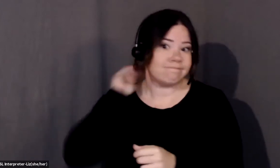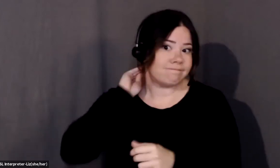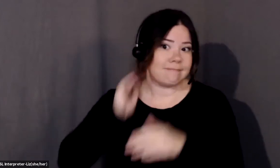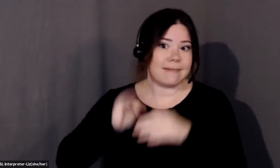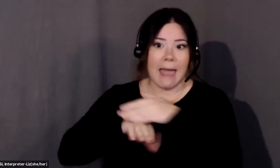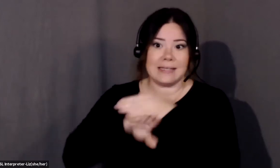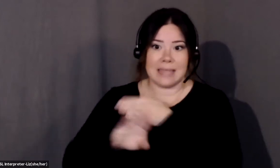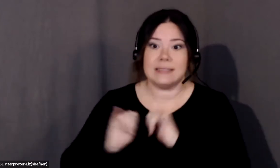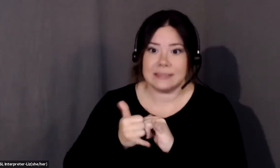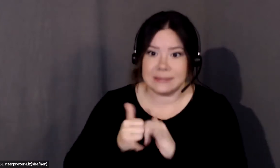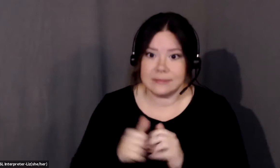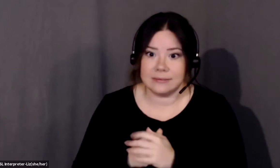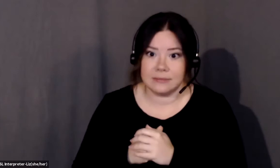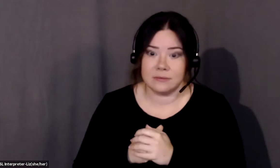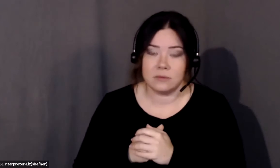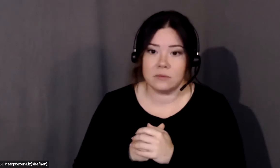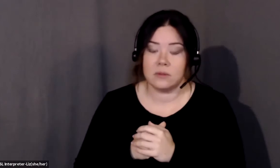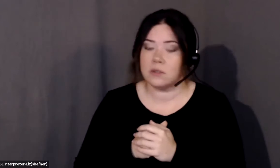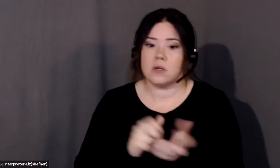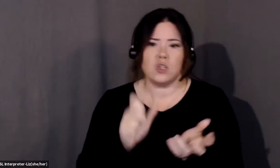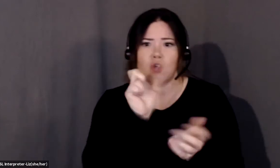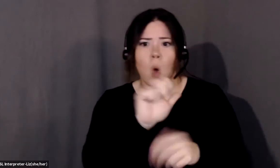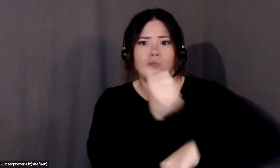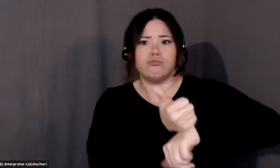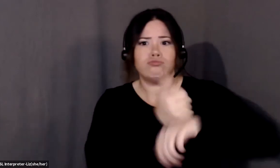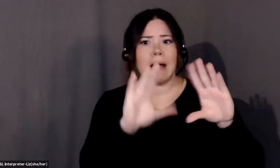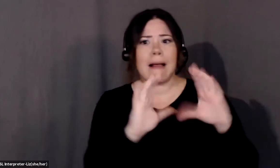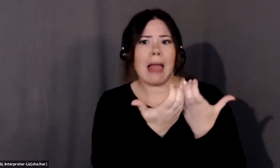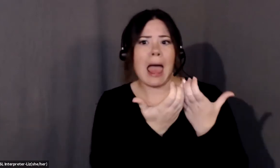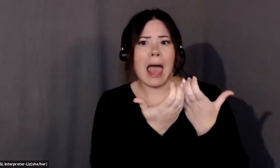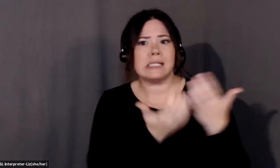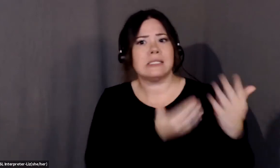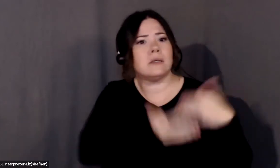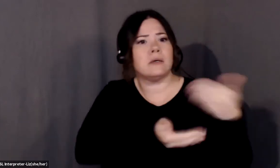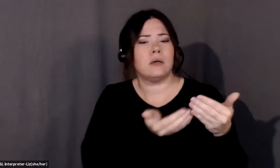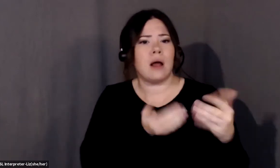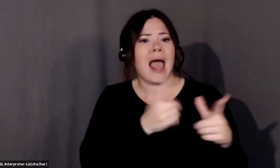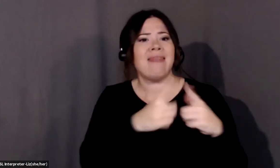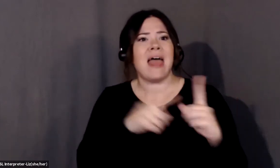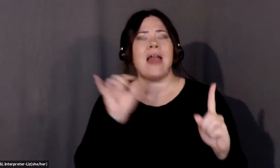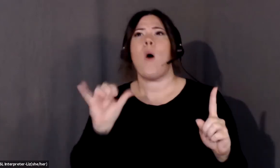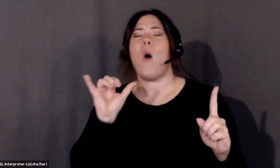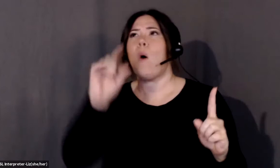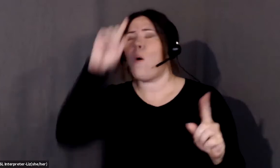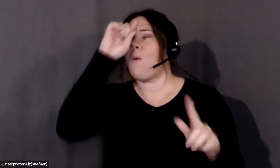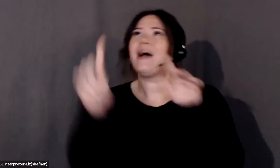Don't design a class and then as an afterthought, it's like, oh,